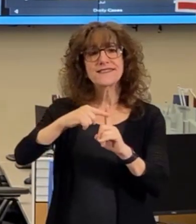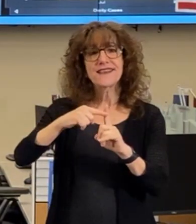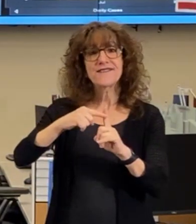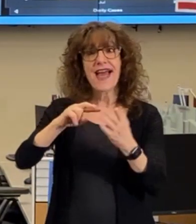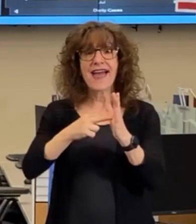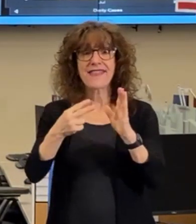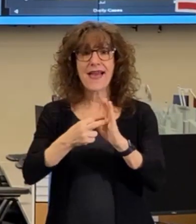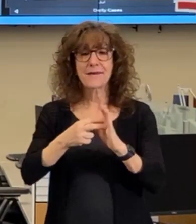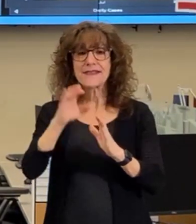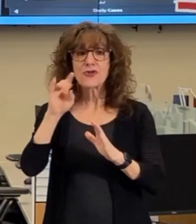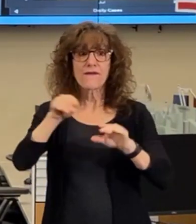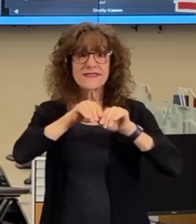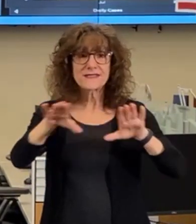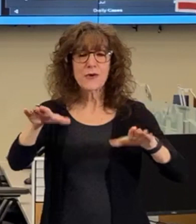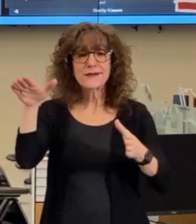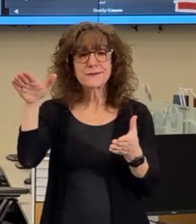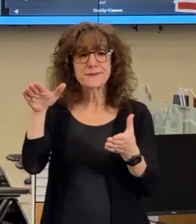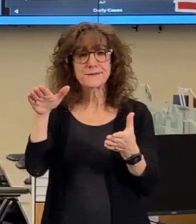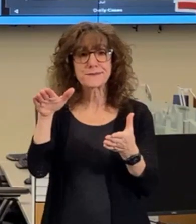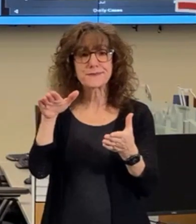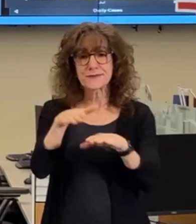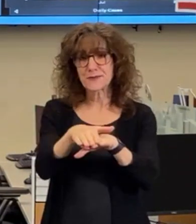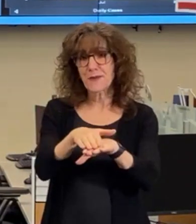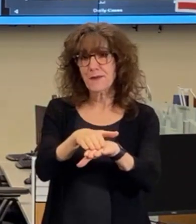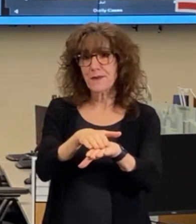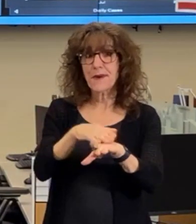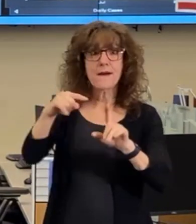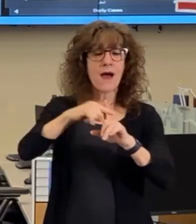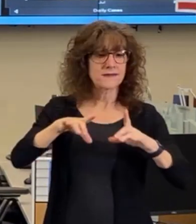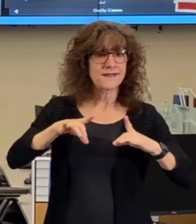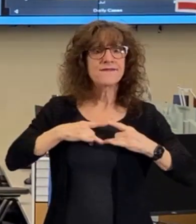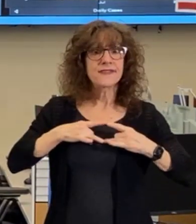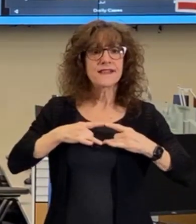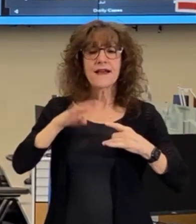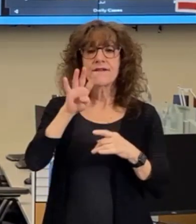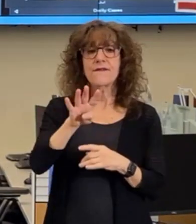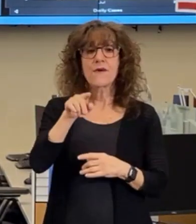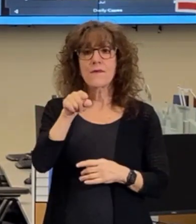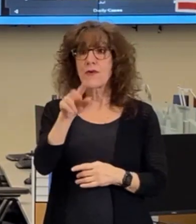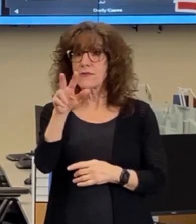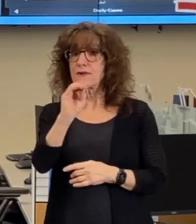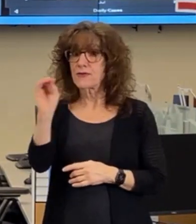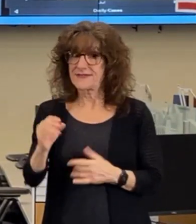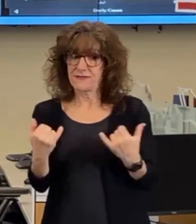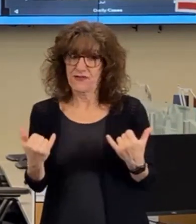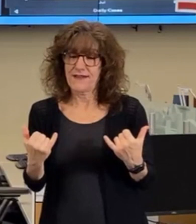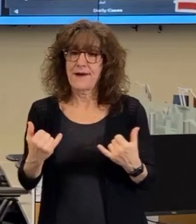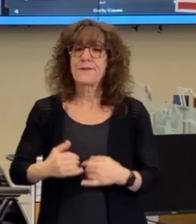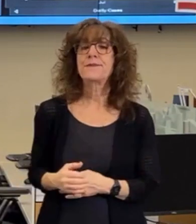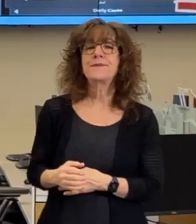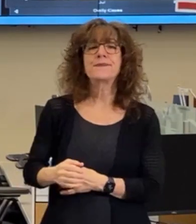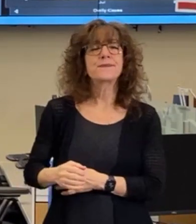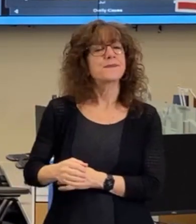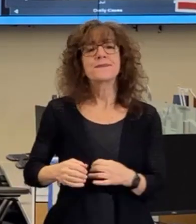COVID spread is slowing down. Right now, the positivity rate is 4.3%. It has